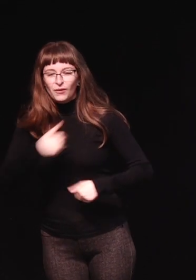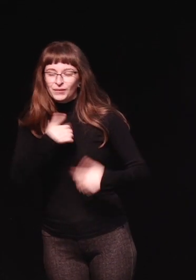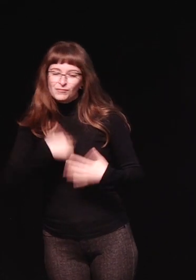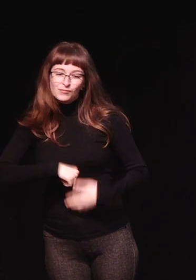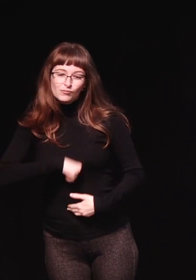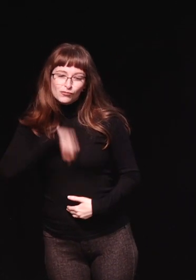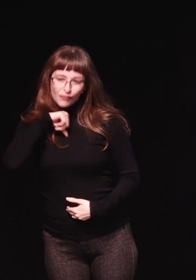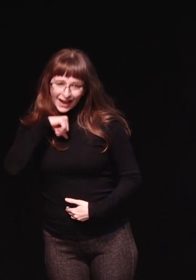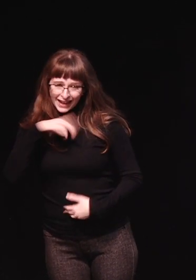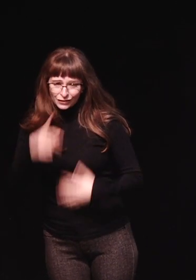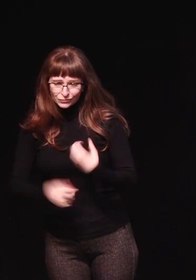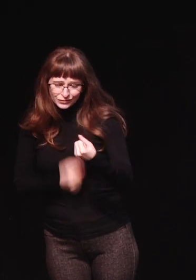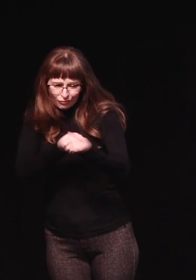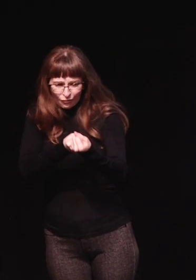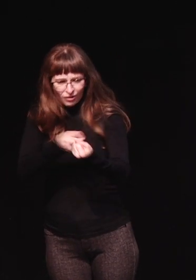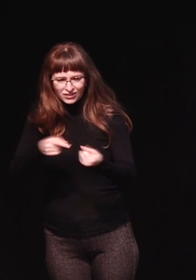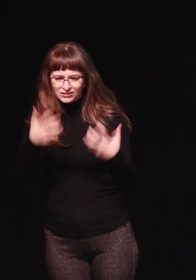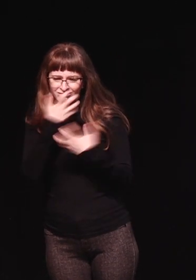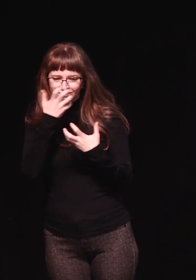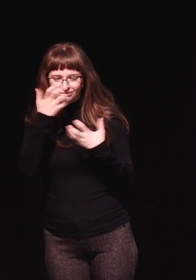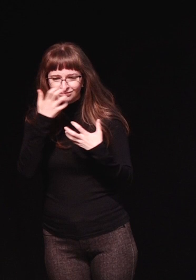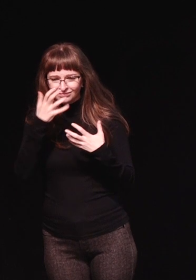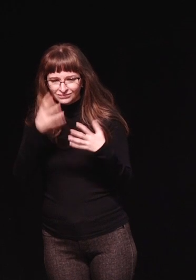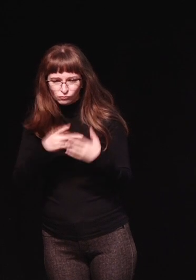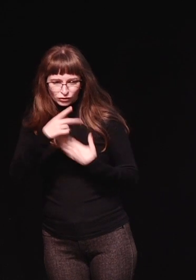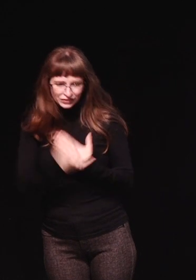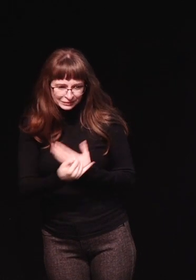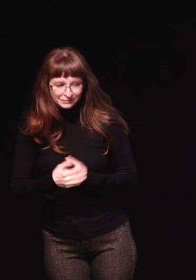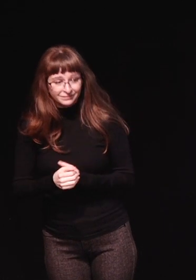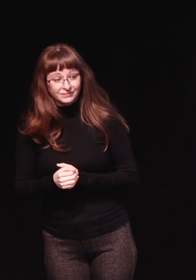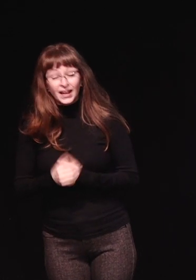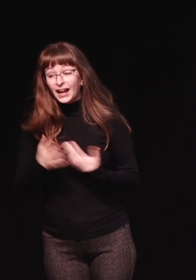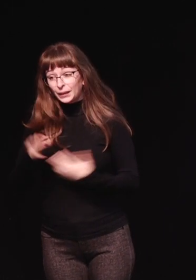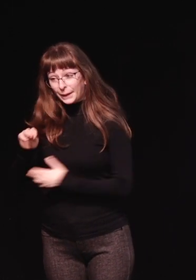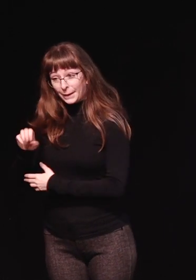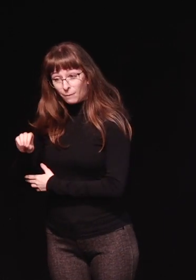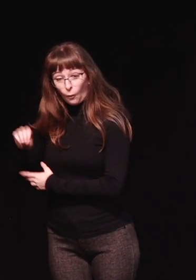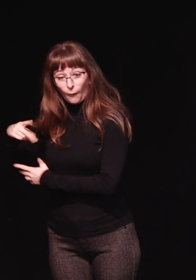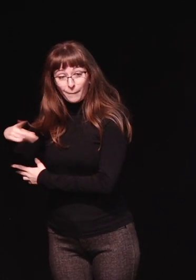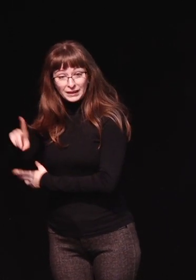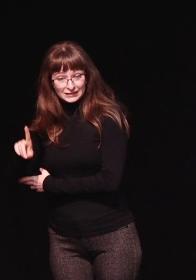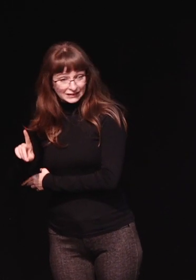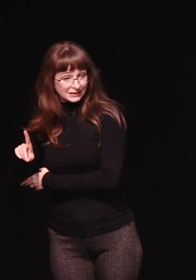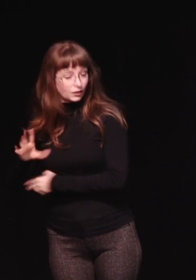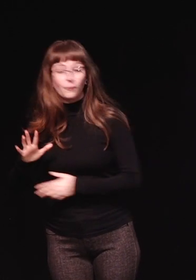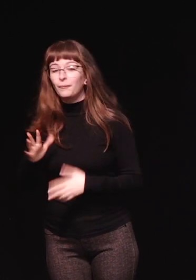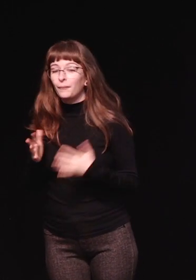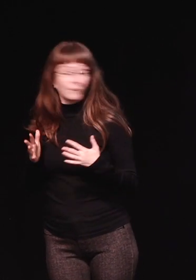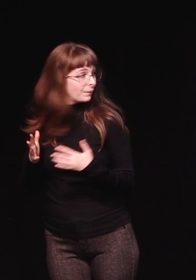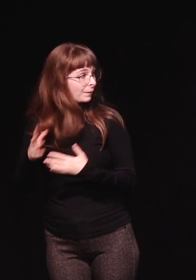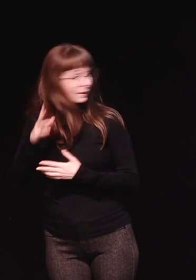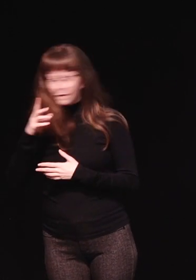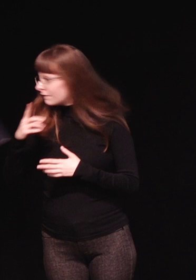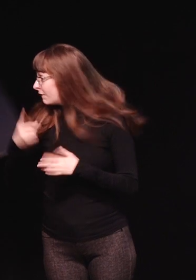proud to support this incredible initiative. And on behalf of the mayors of the City of New York, we are presenting